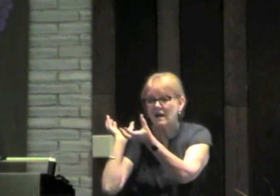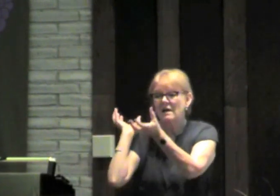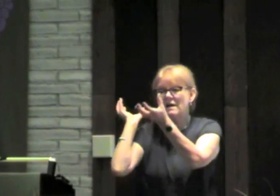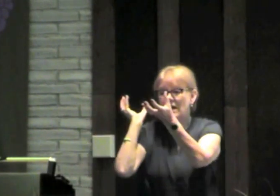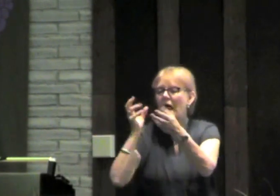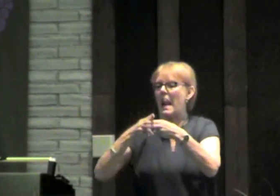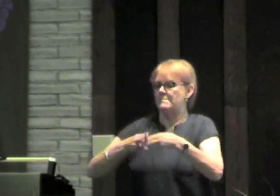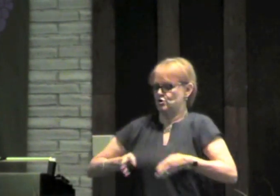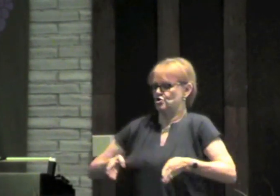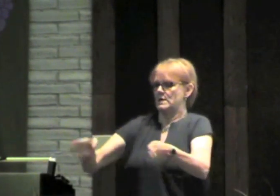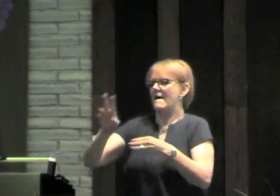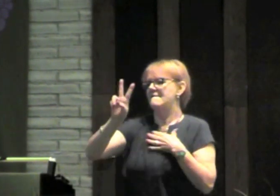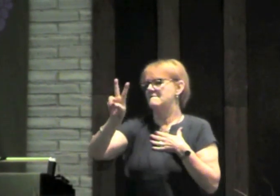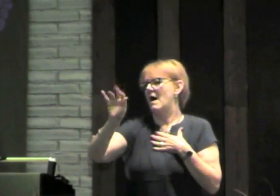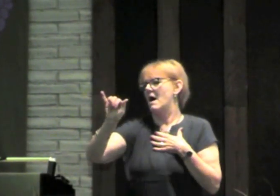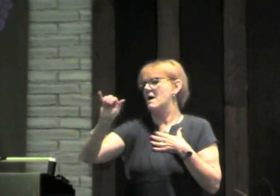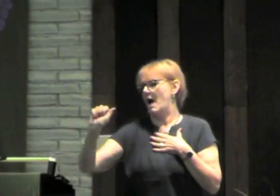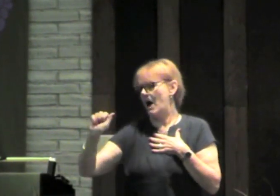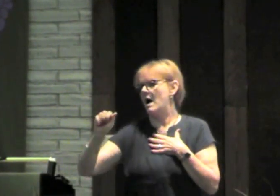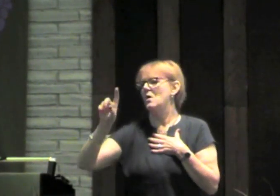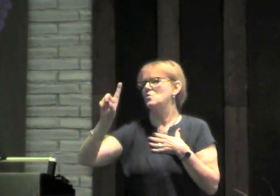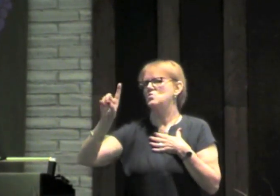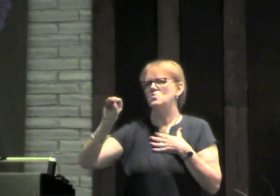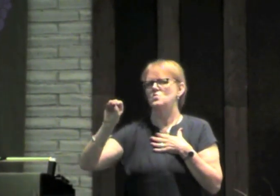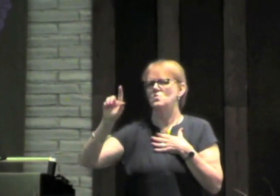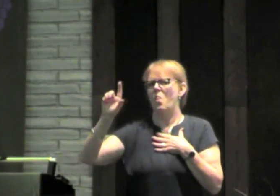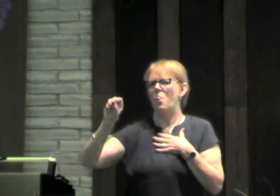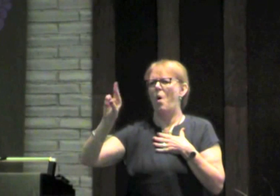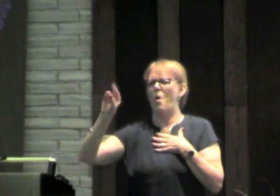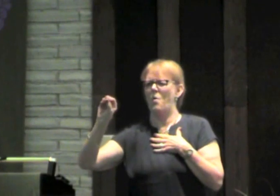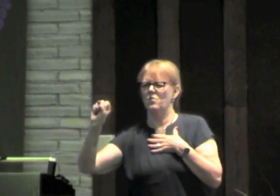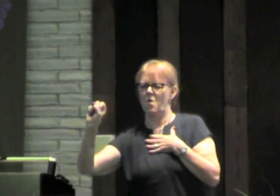cross, on the street of Via Dolorosa.